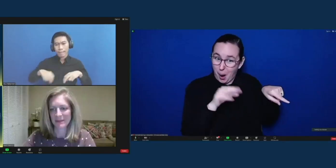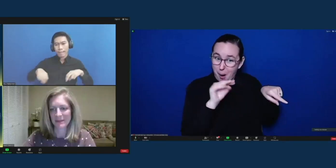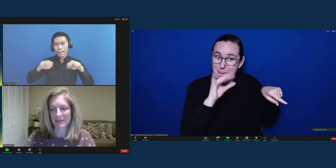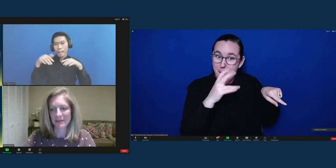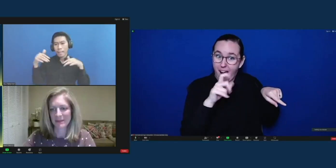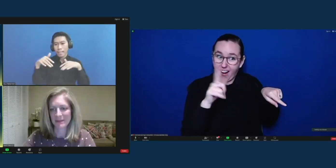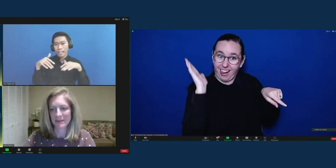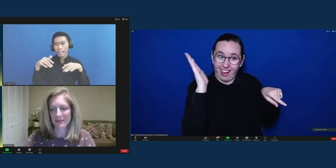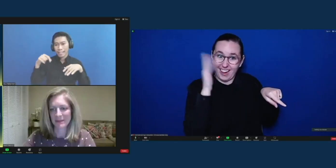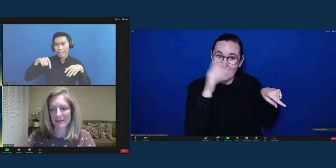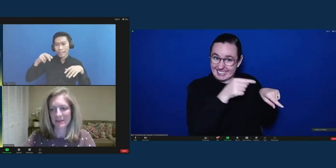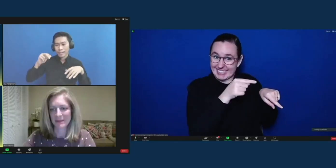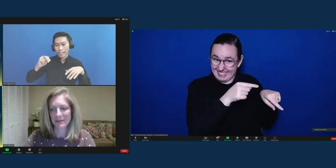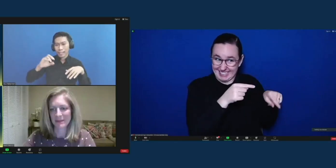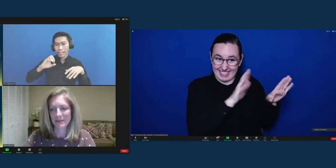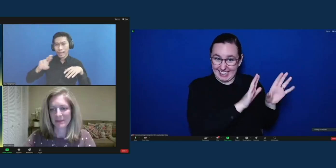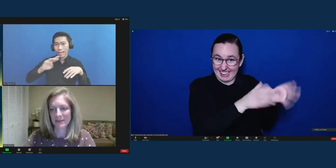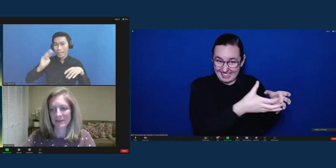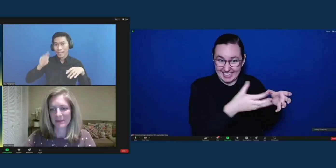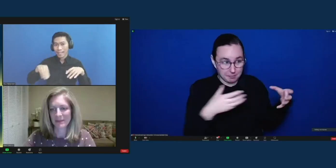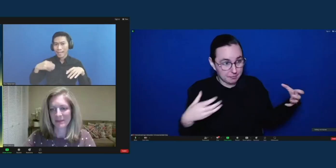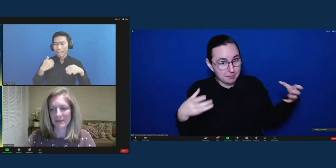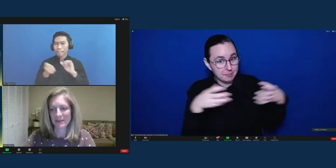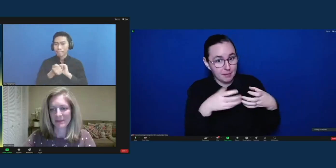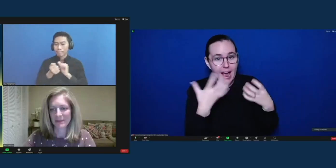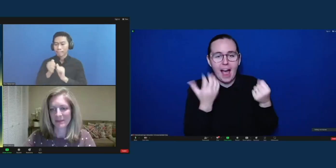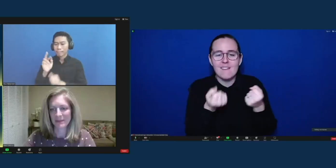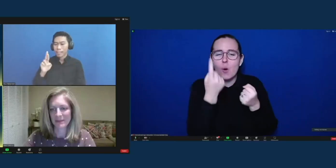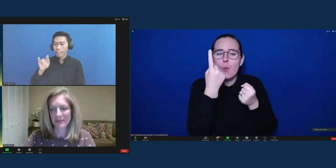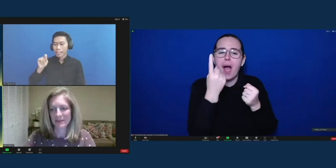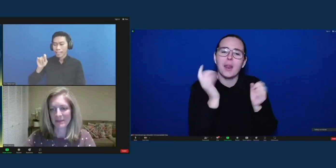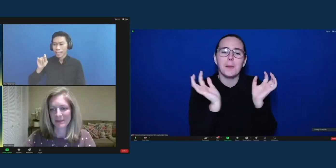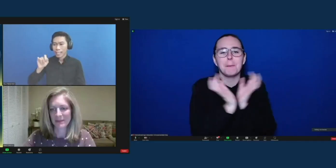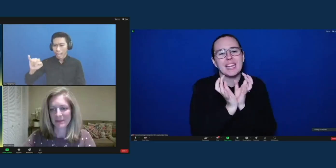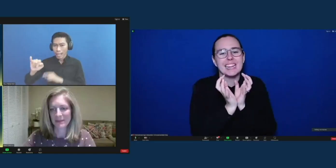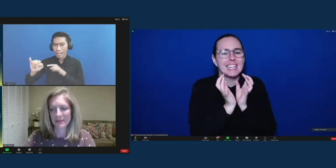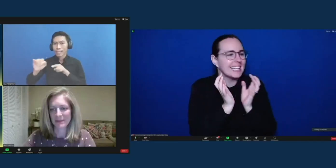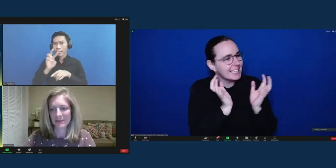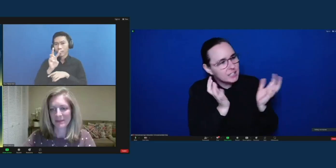Manila actually together with RTI, and we even discussed some